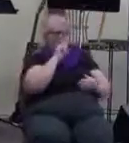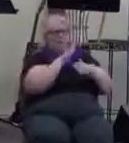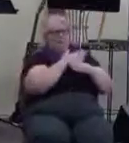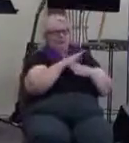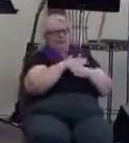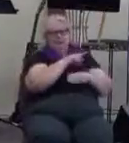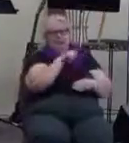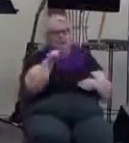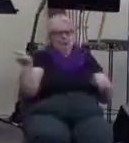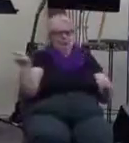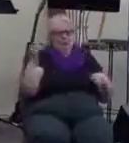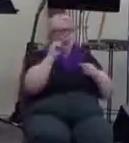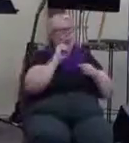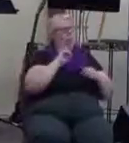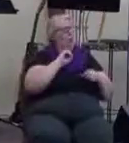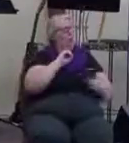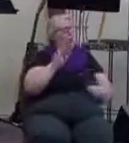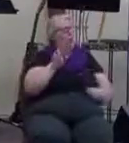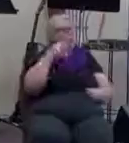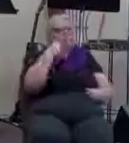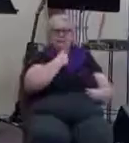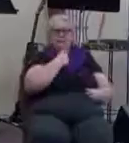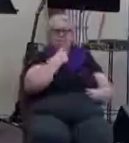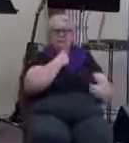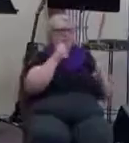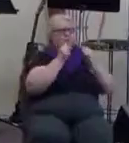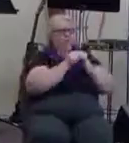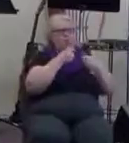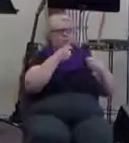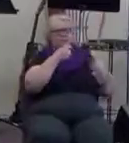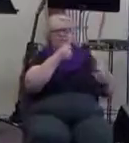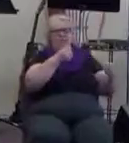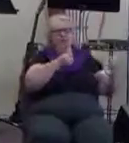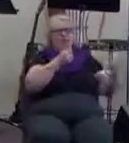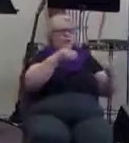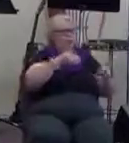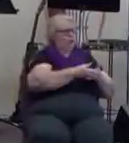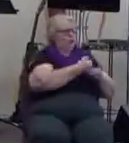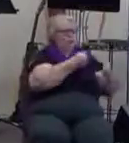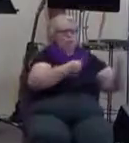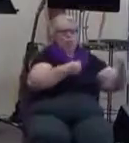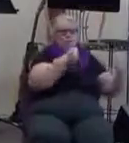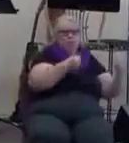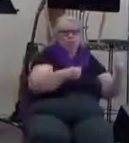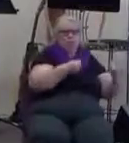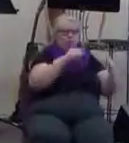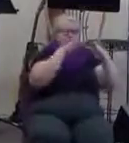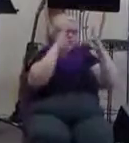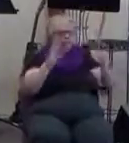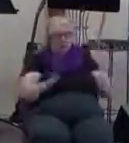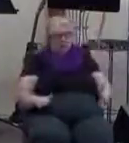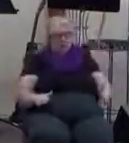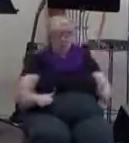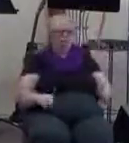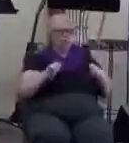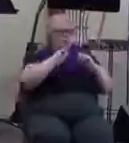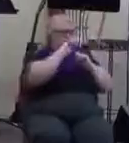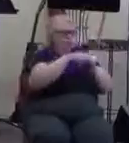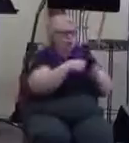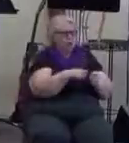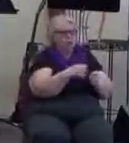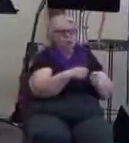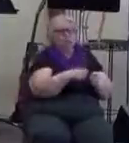you or me with a Chevy truck, a brand new house, playing golf, fishing in a bass